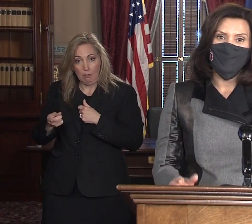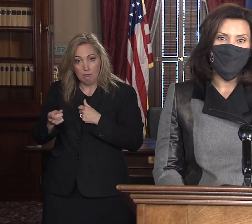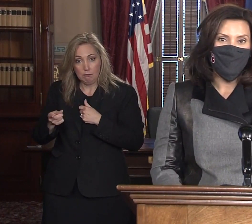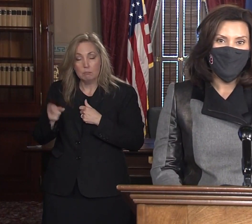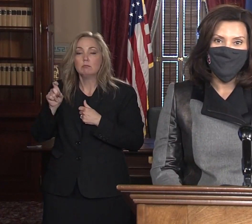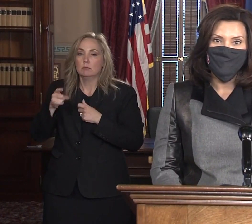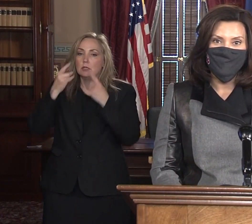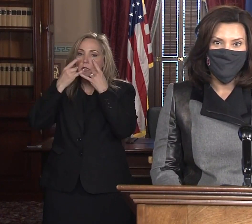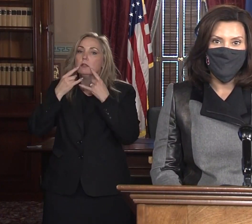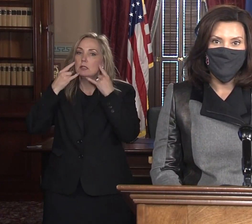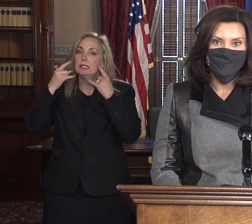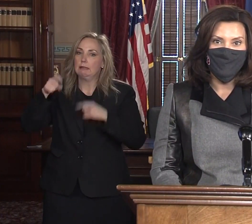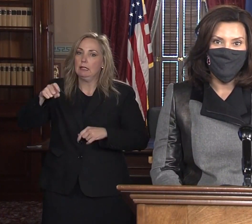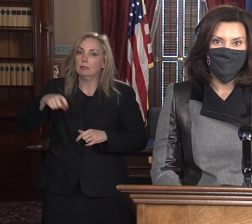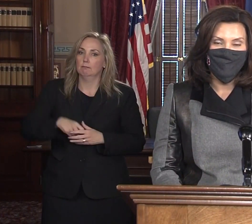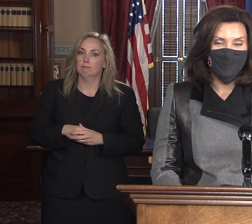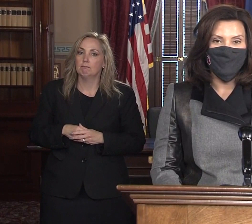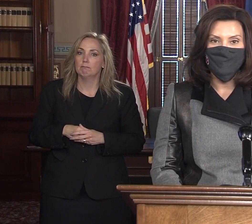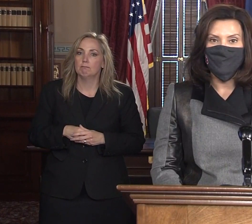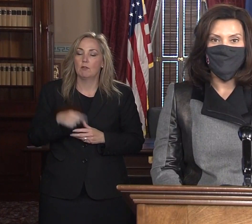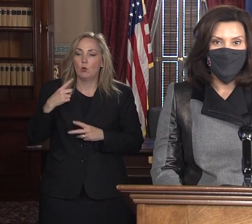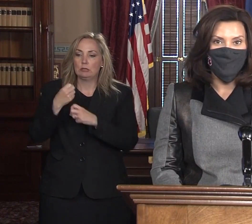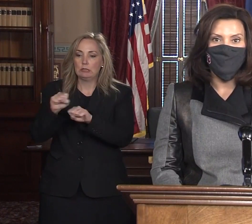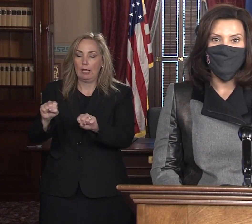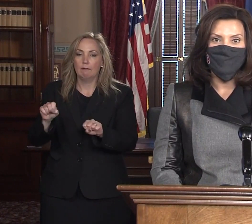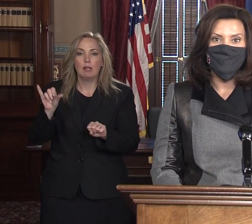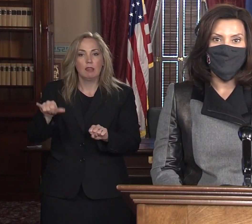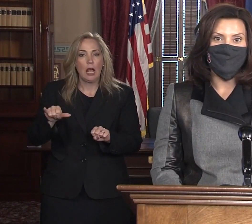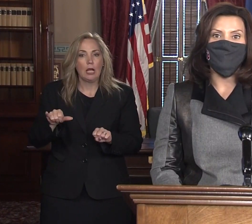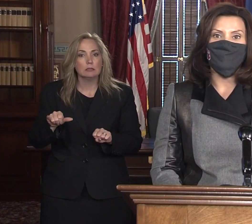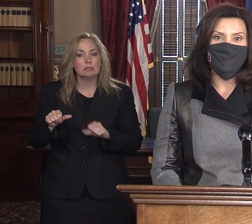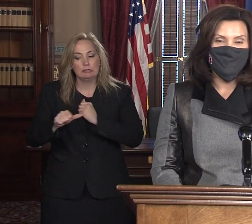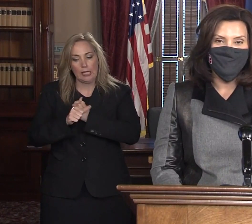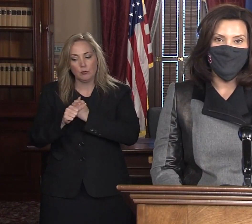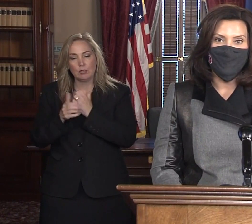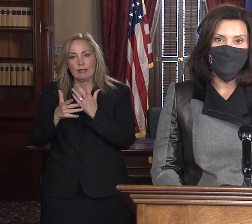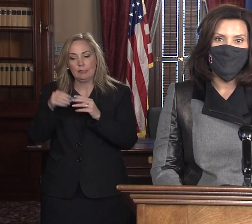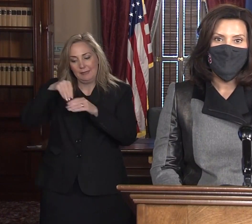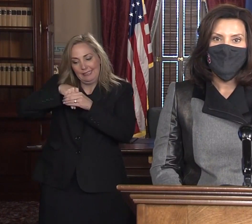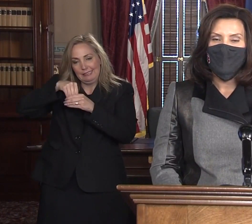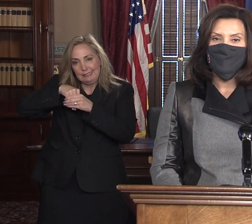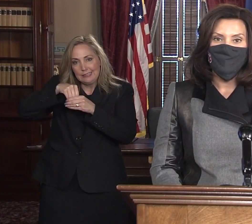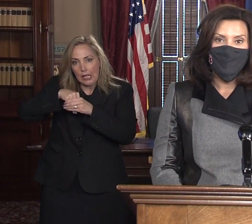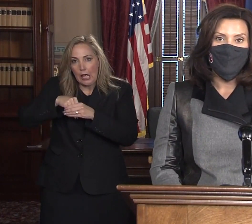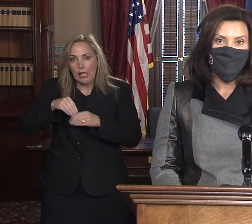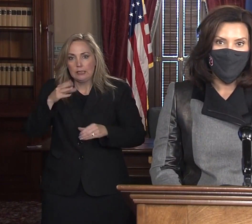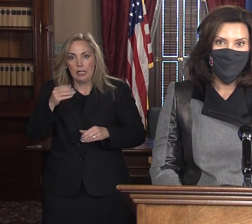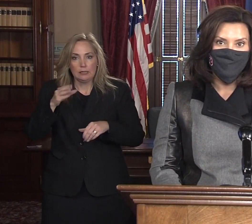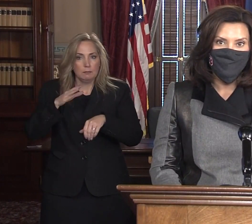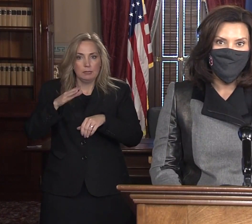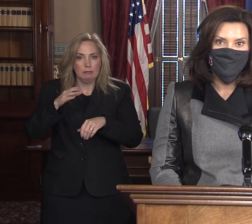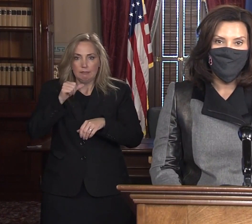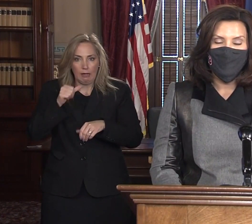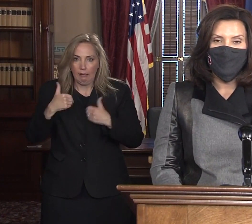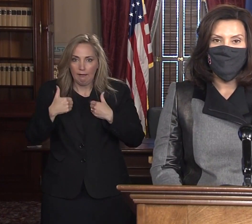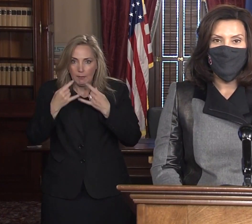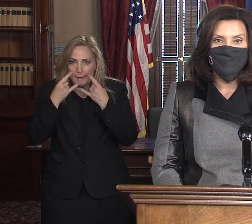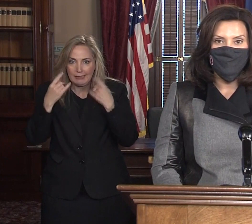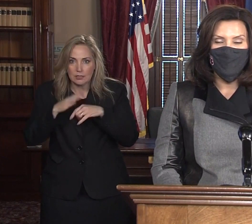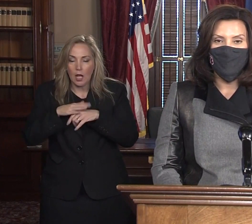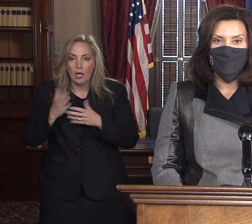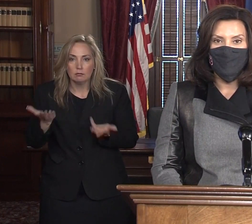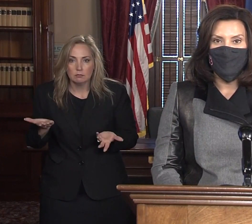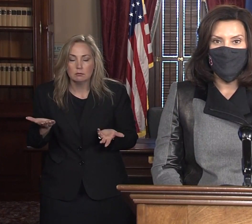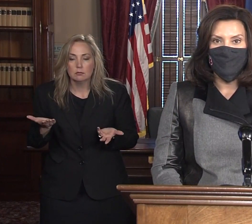to be wearing a mask to stay safe. That is a dangerous thing, is to be inside and to be unmasked.